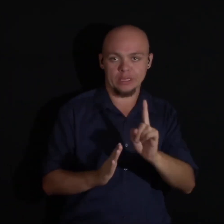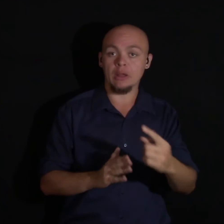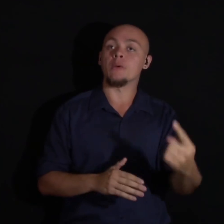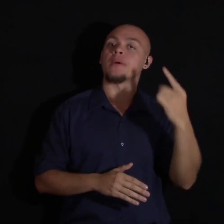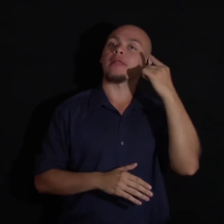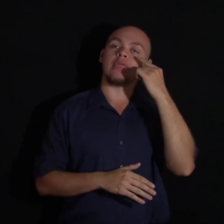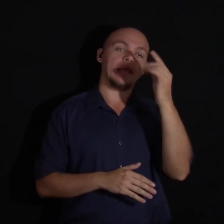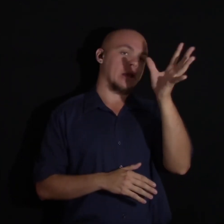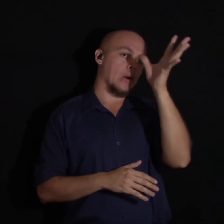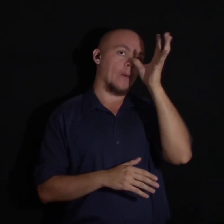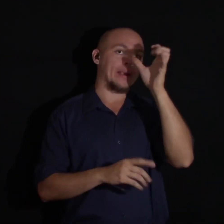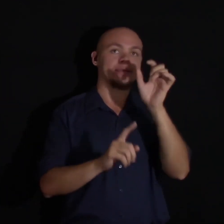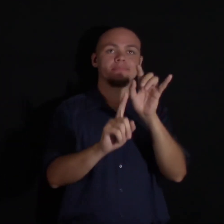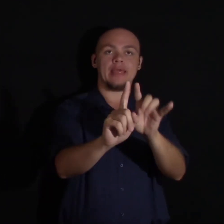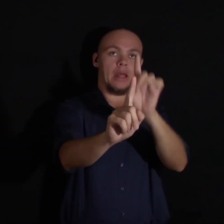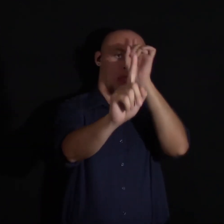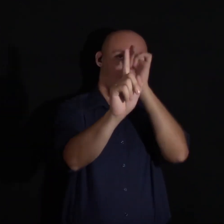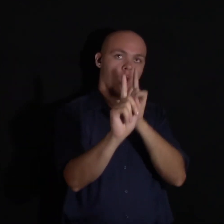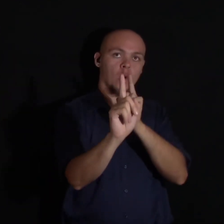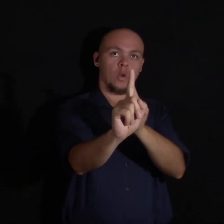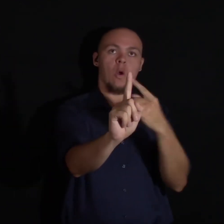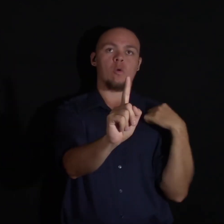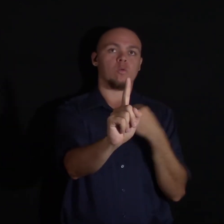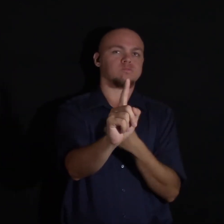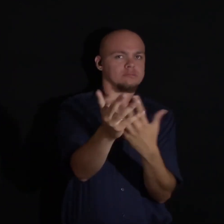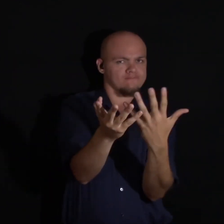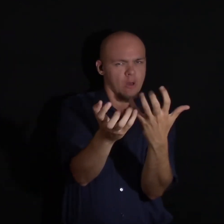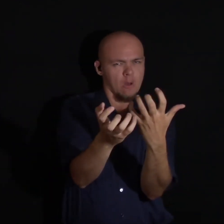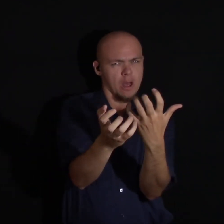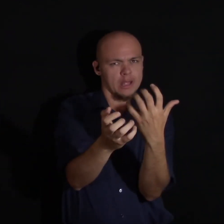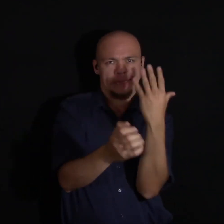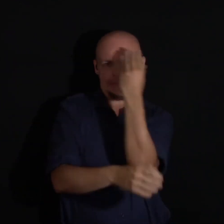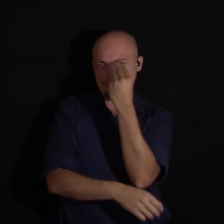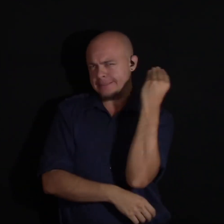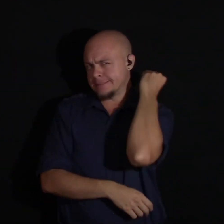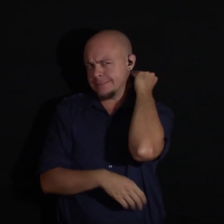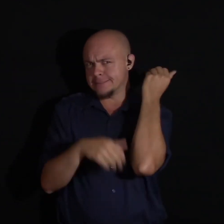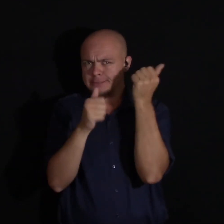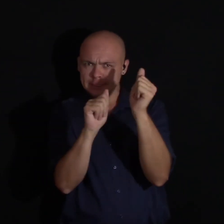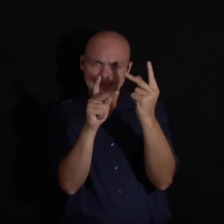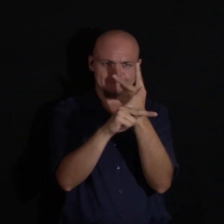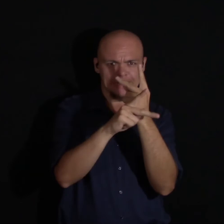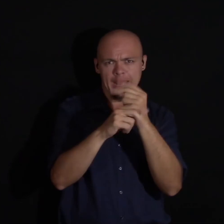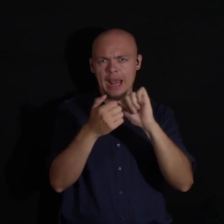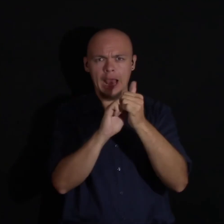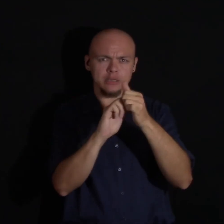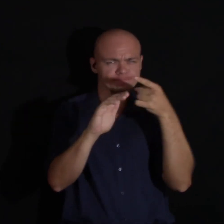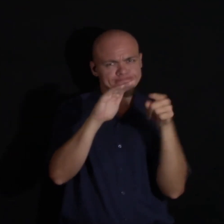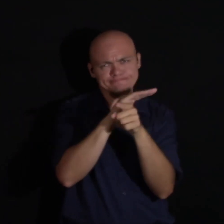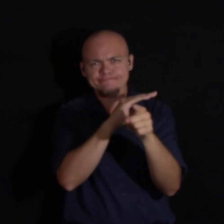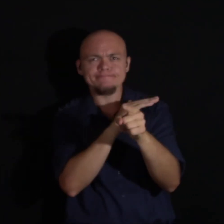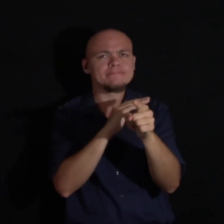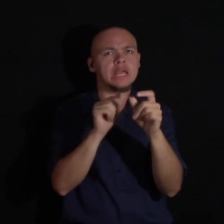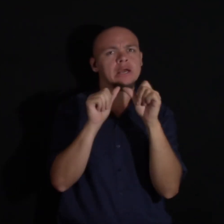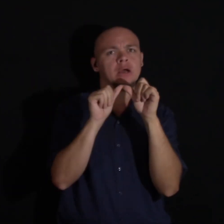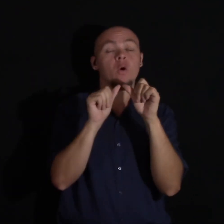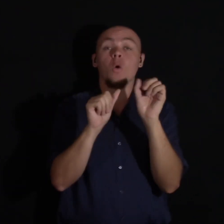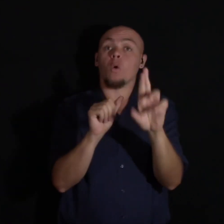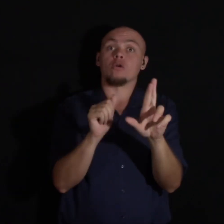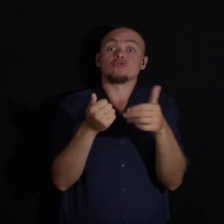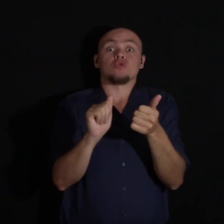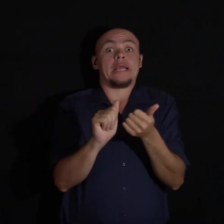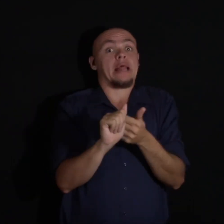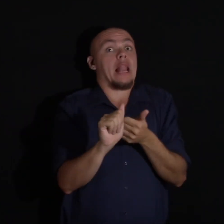is this destination and singular event that we're either in the back of our mind trying to figure out how to get there or how to keep from going there too